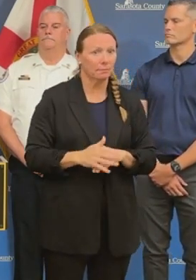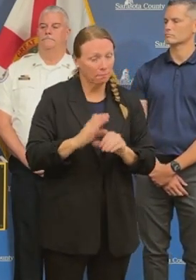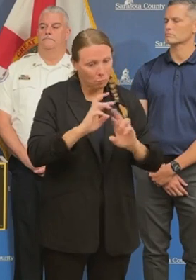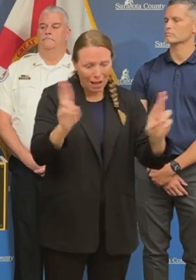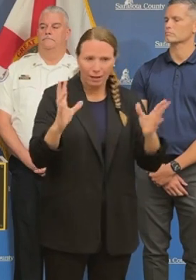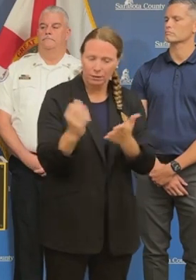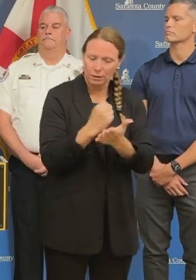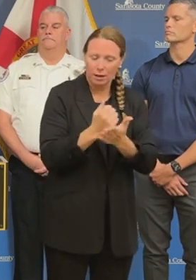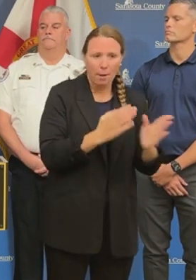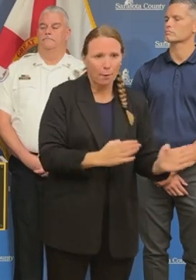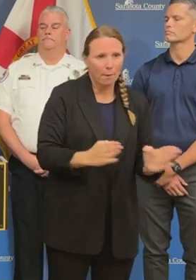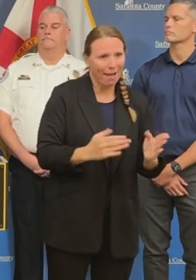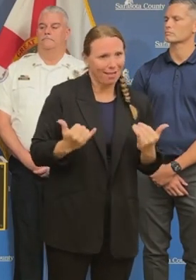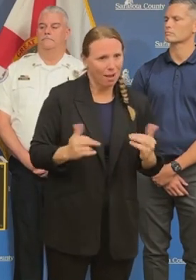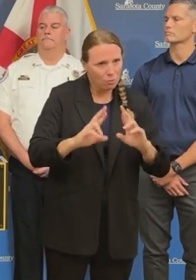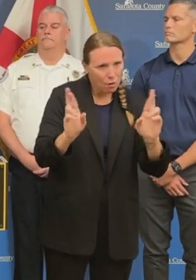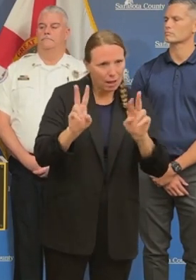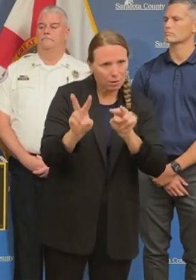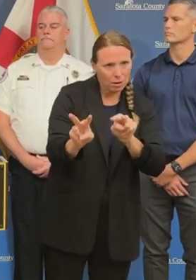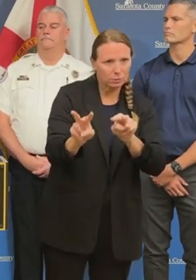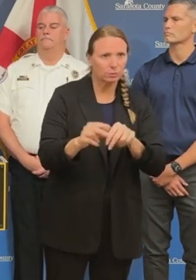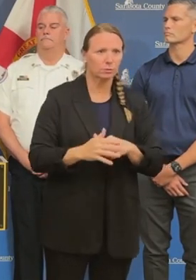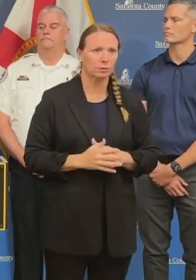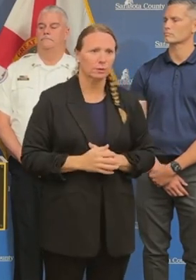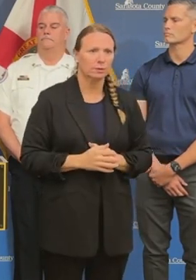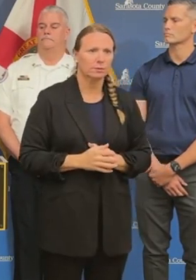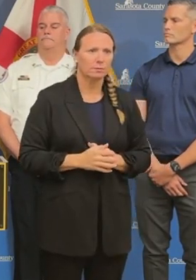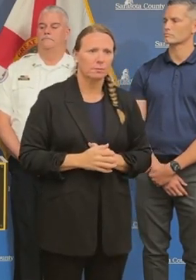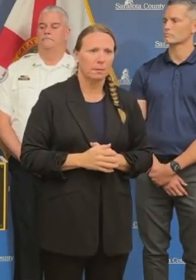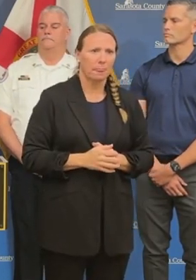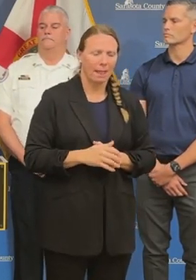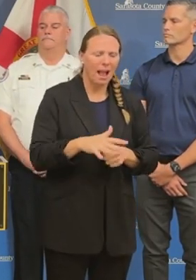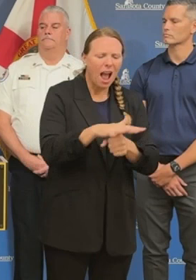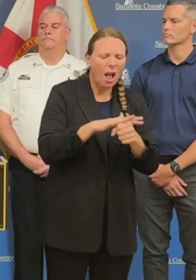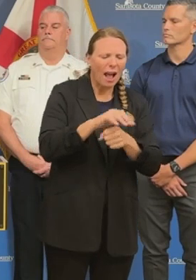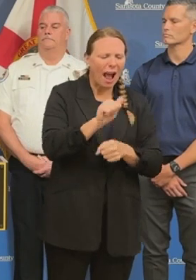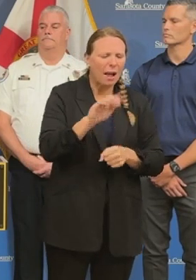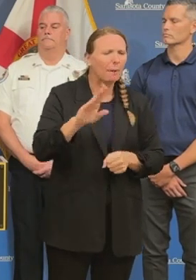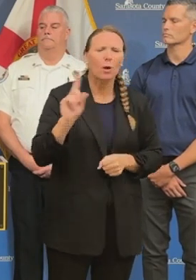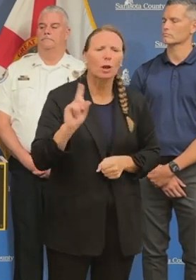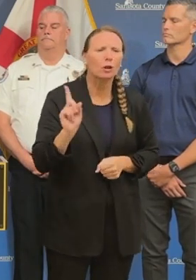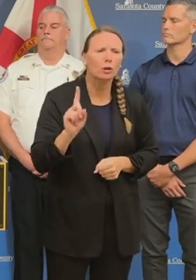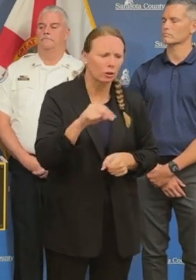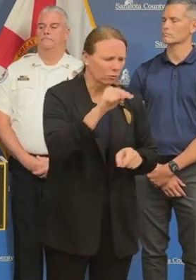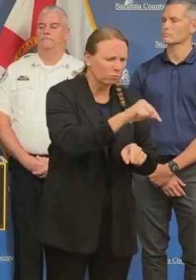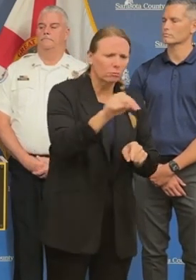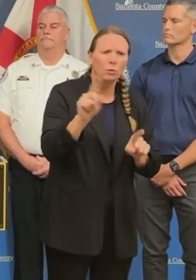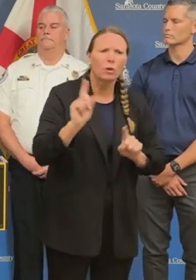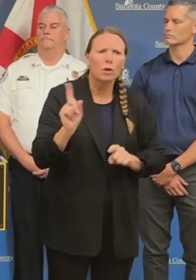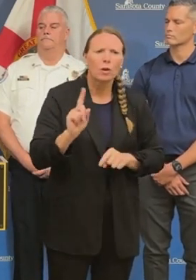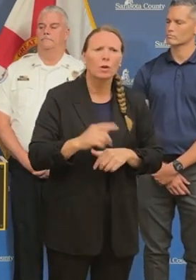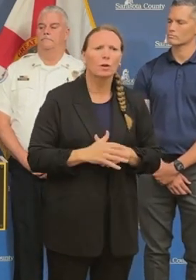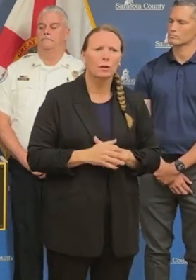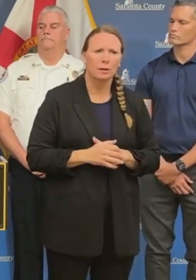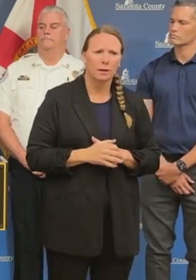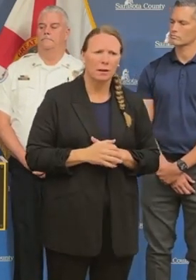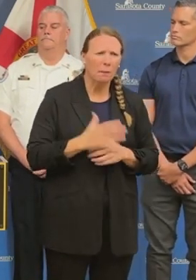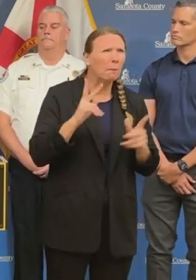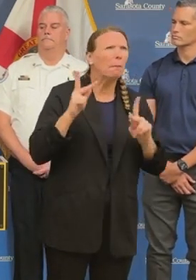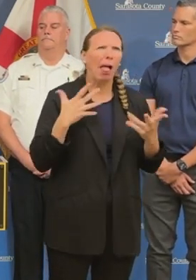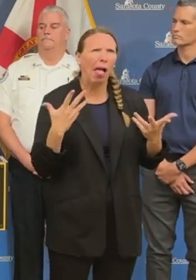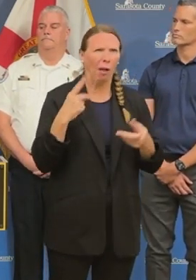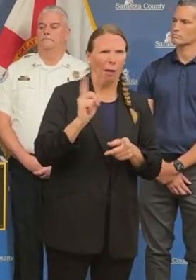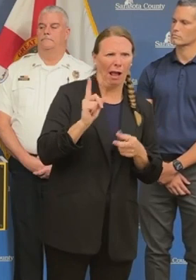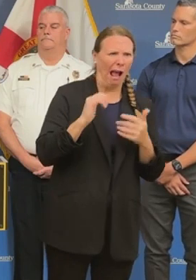Which areas are level A and B? We know that finding your evacuation level can be confusing, and people get confused with